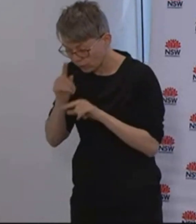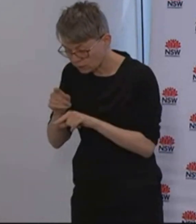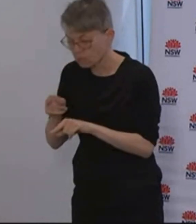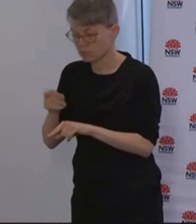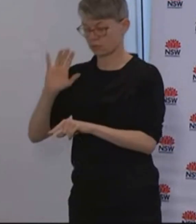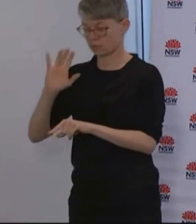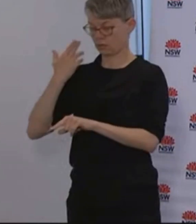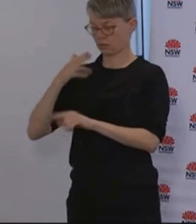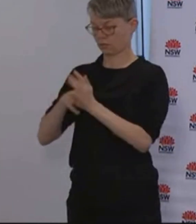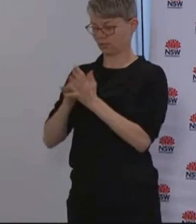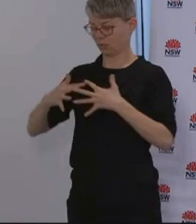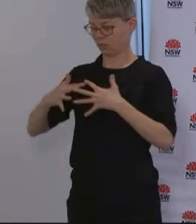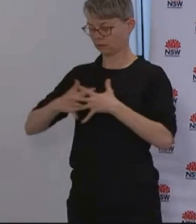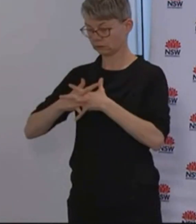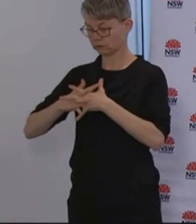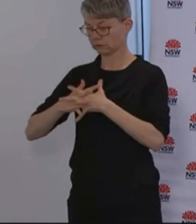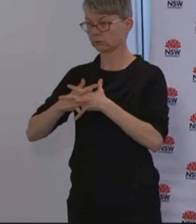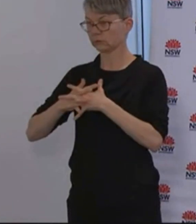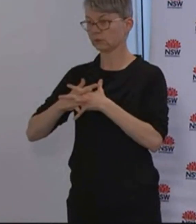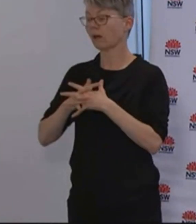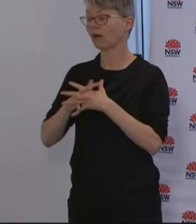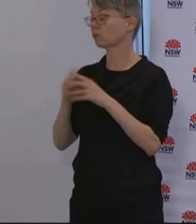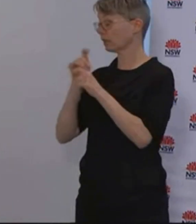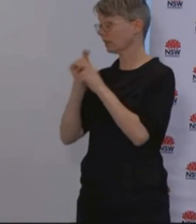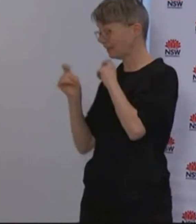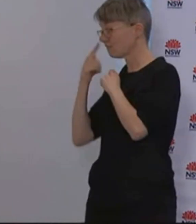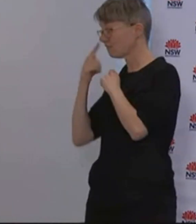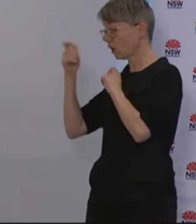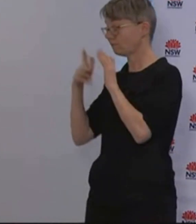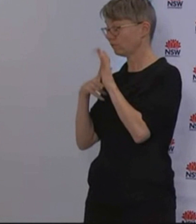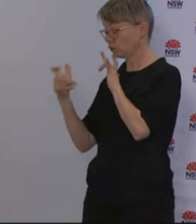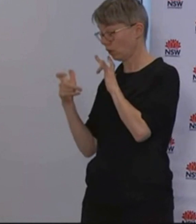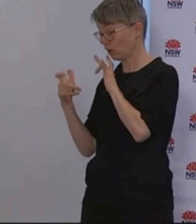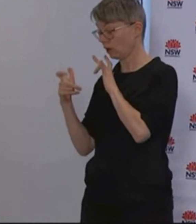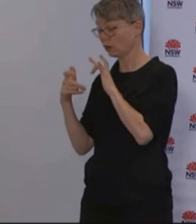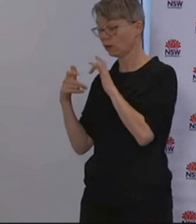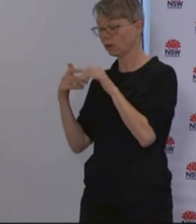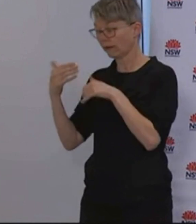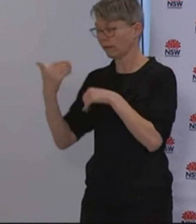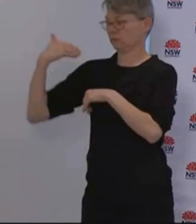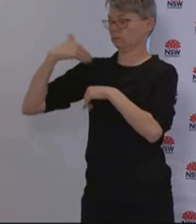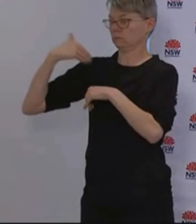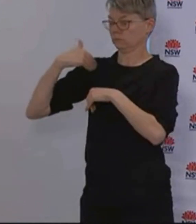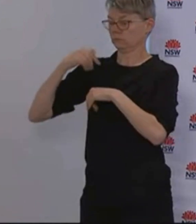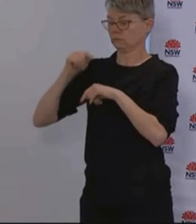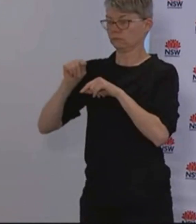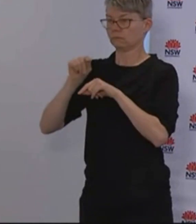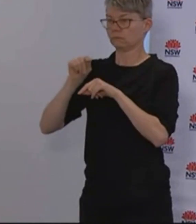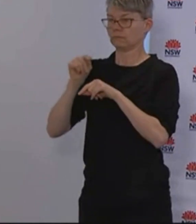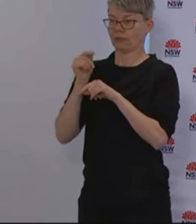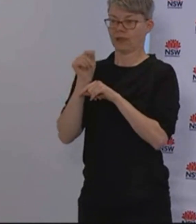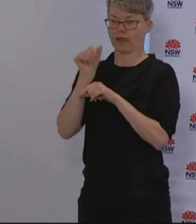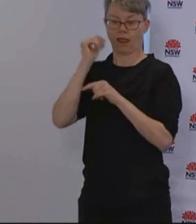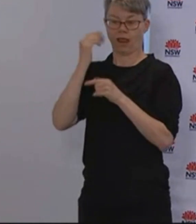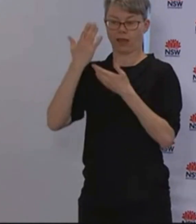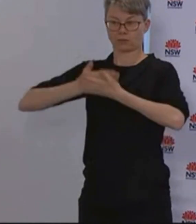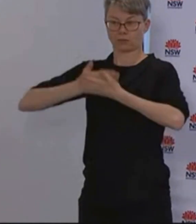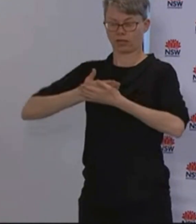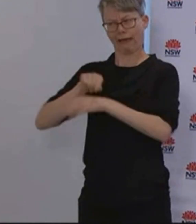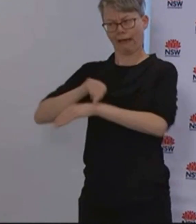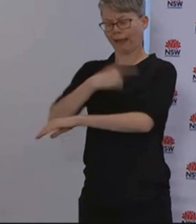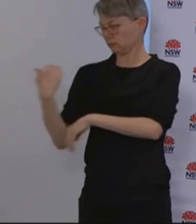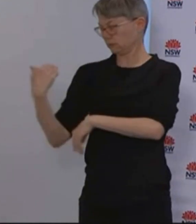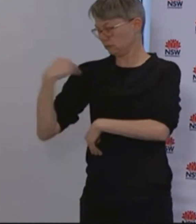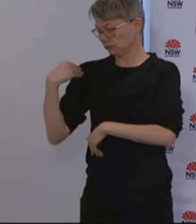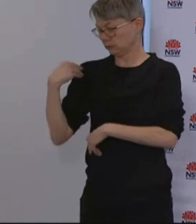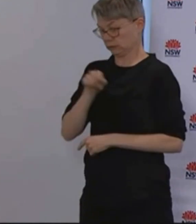Wales. These cases were diagnosed in Victoria, and Victoria Health notified us late last evening, and